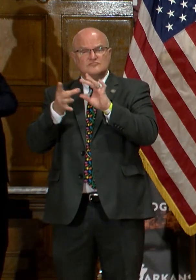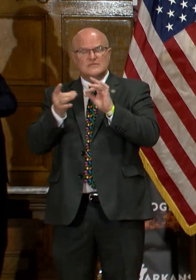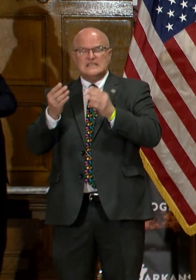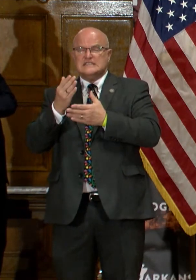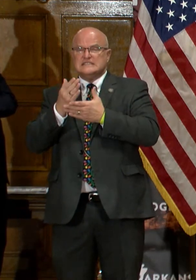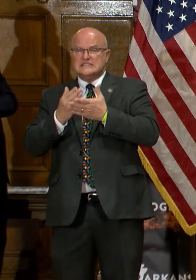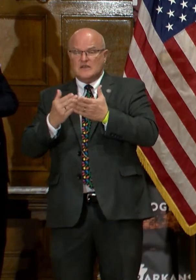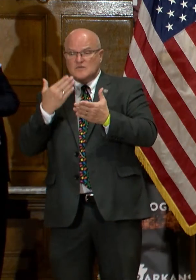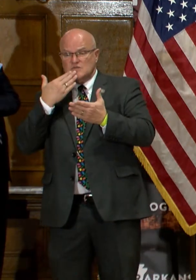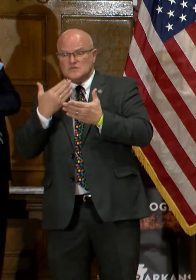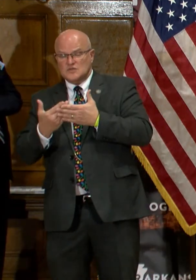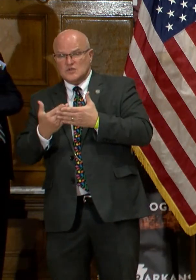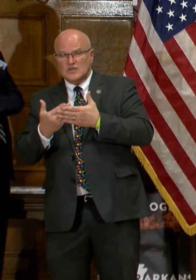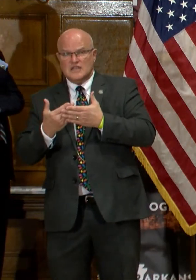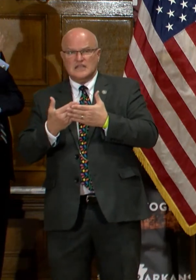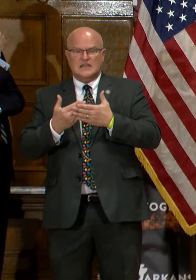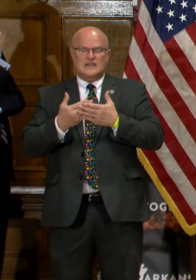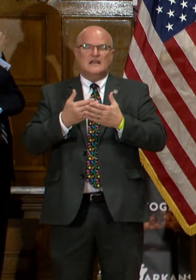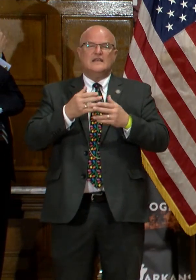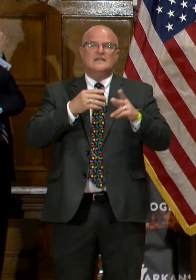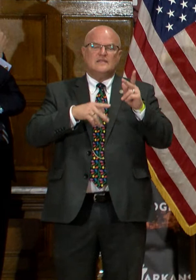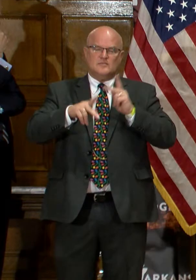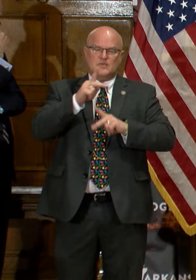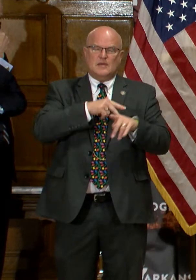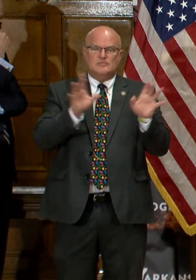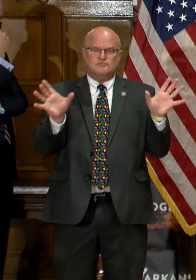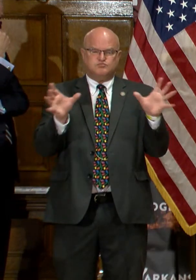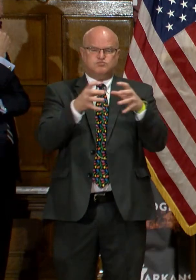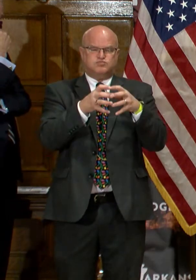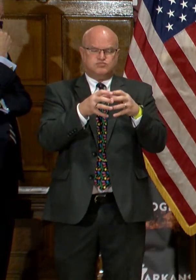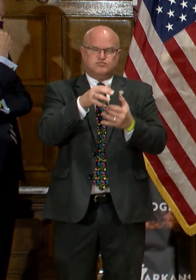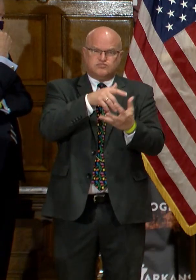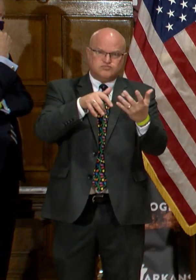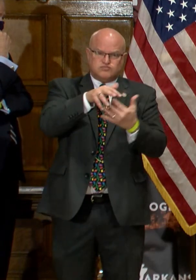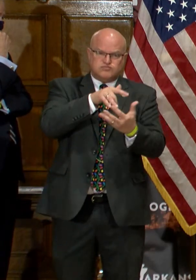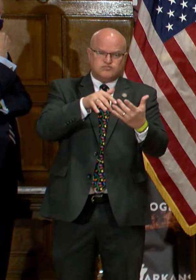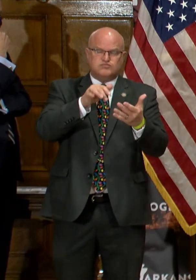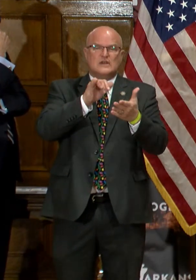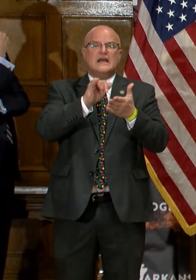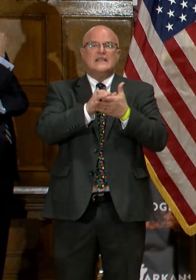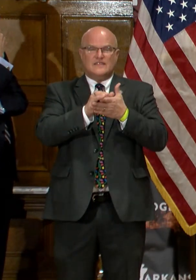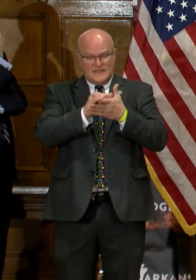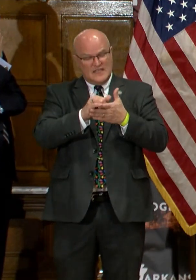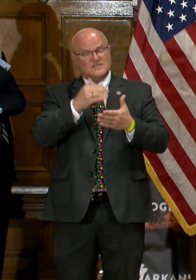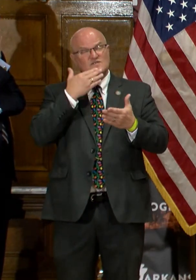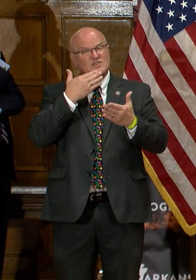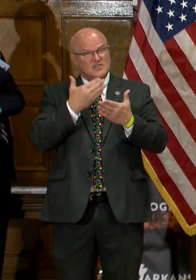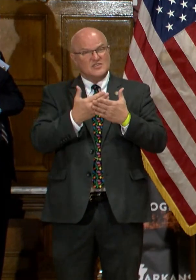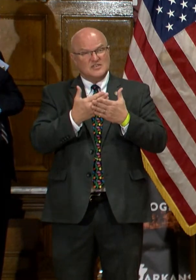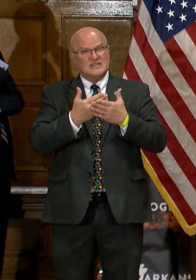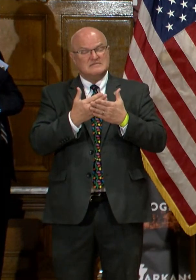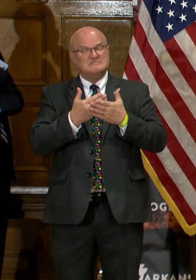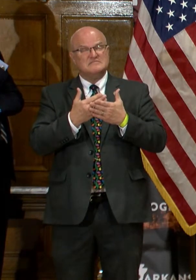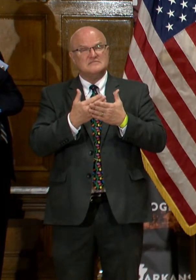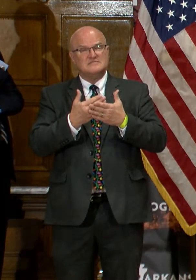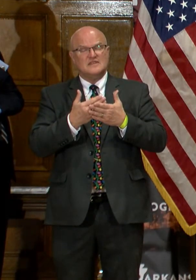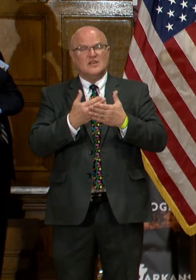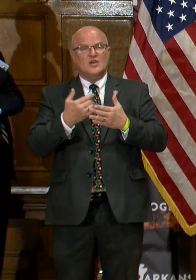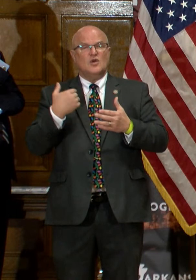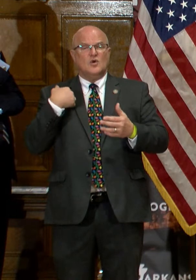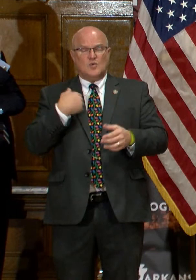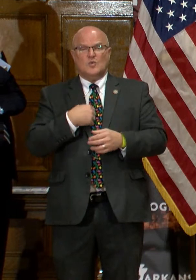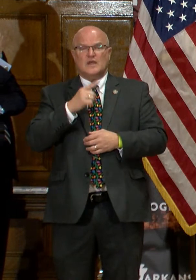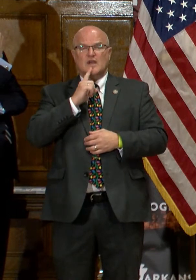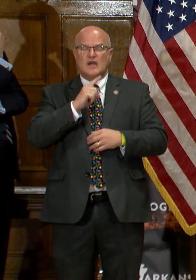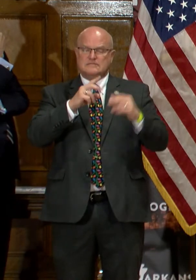nature. The social gathering information, as the governor mentioned, is qualitative in nature. We